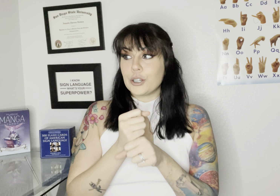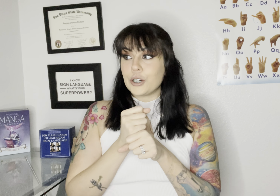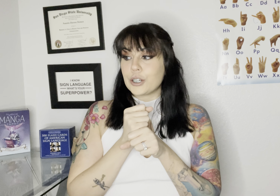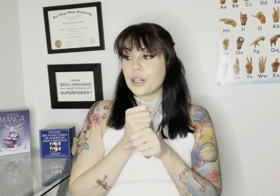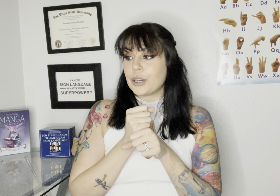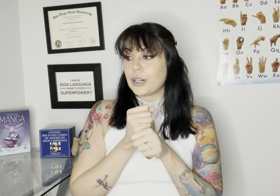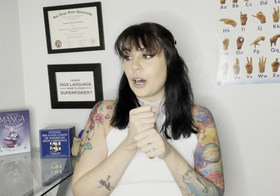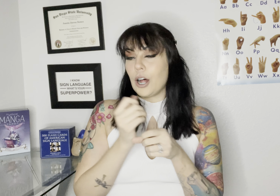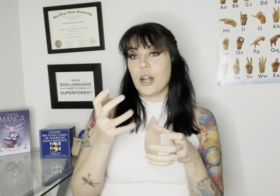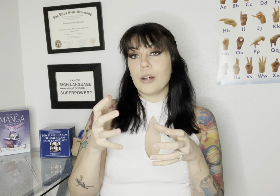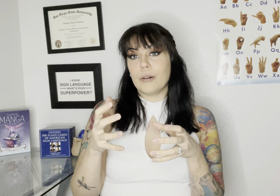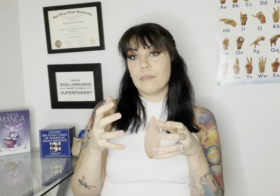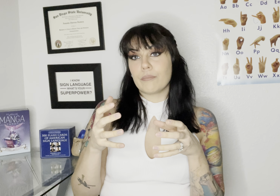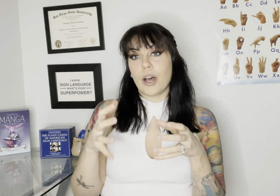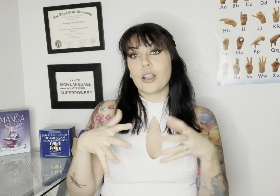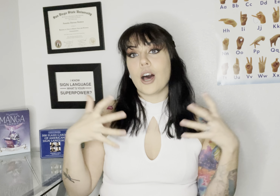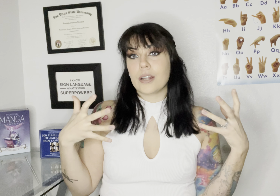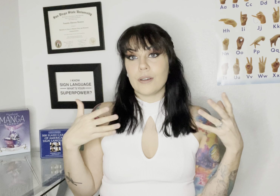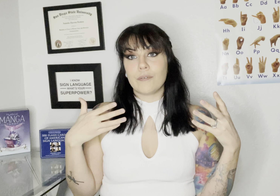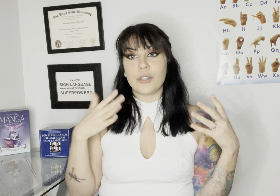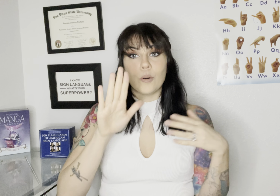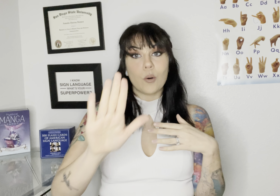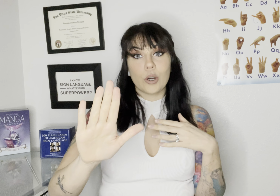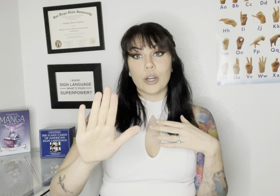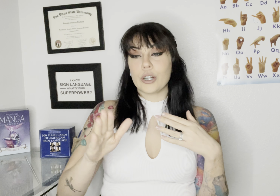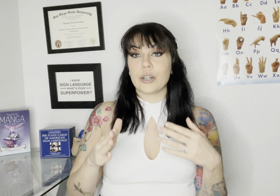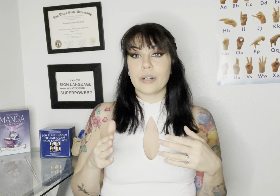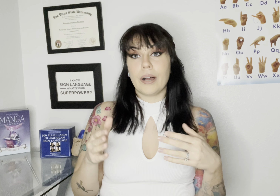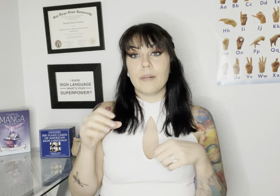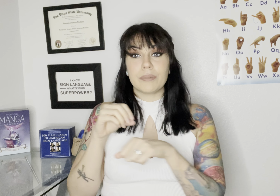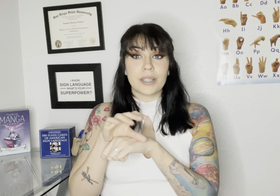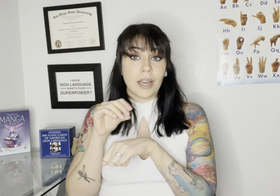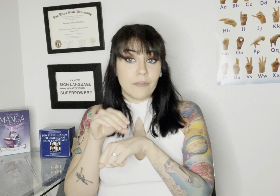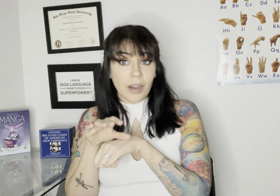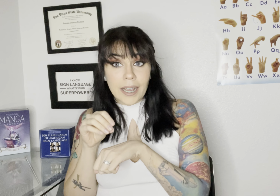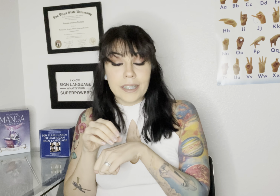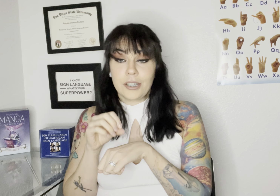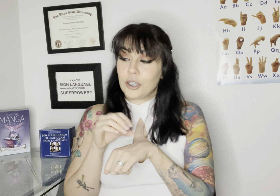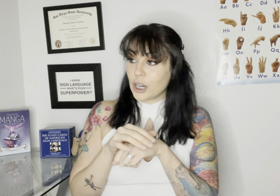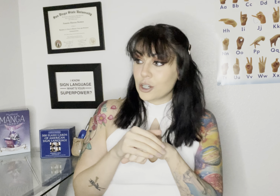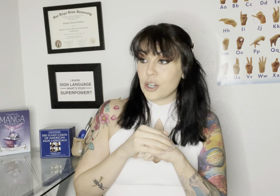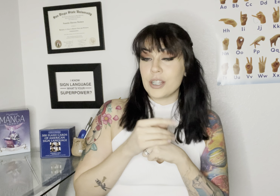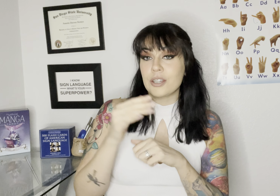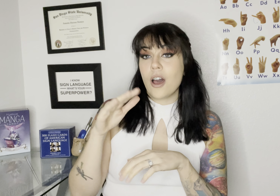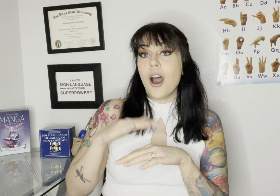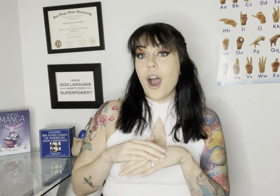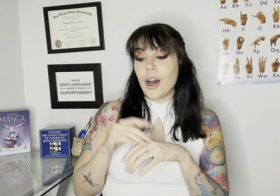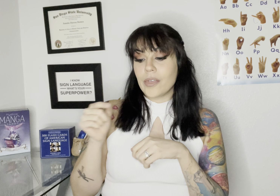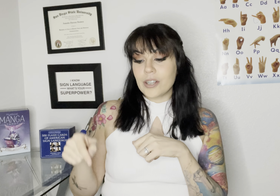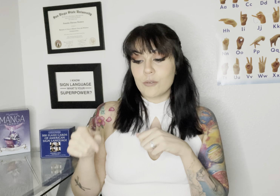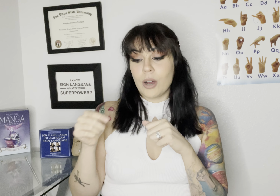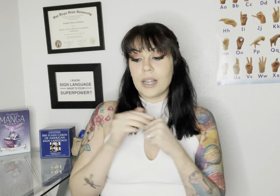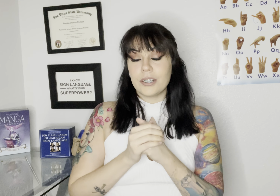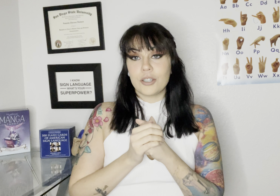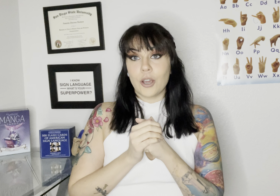took a lot of your advice and suggestions on this one,